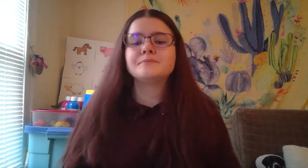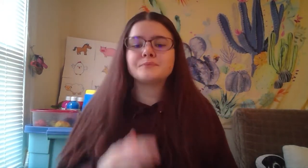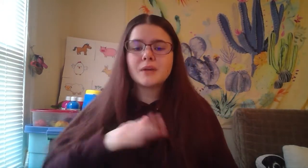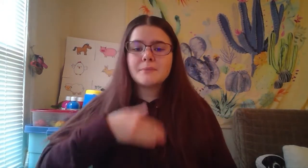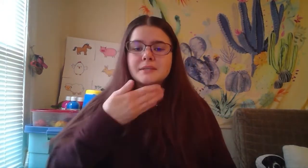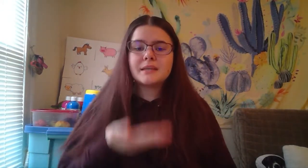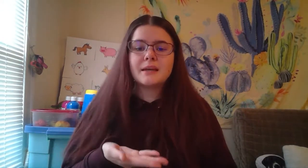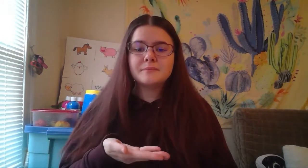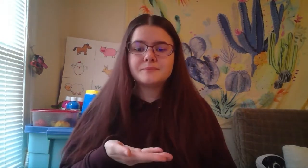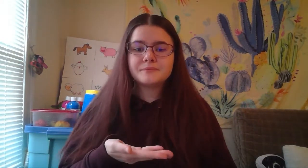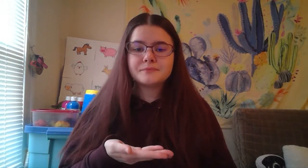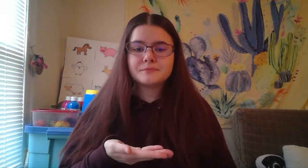Upset.